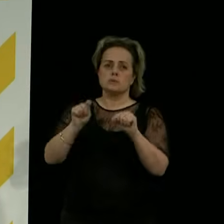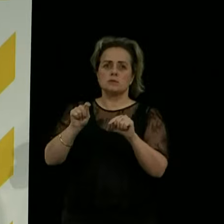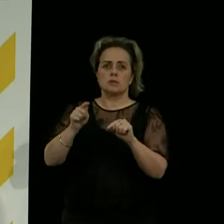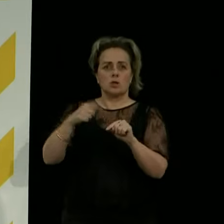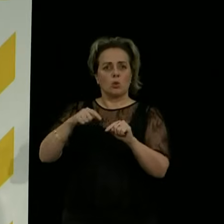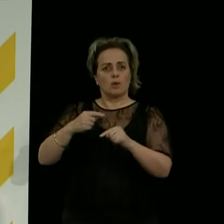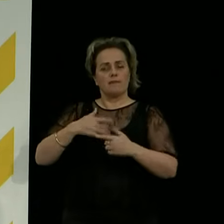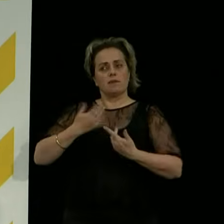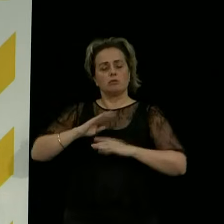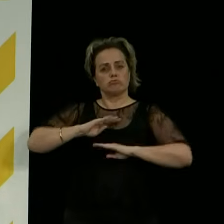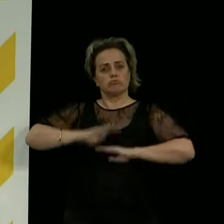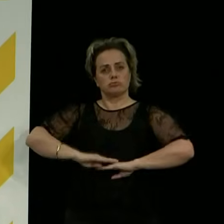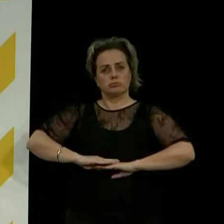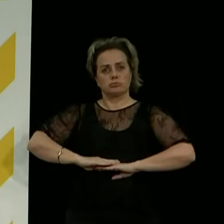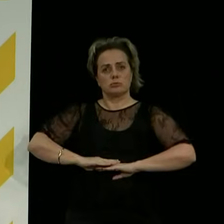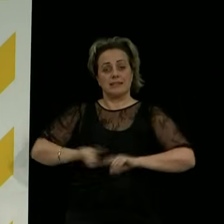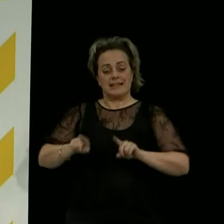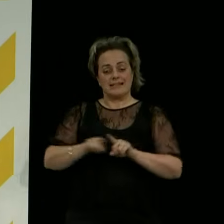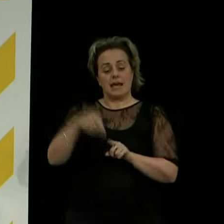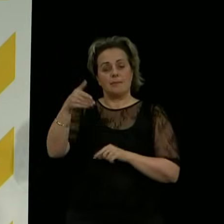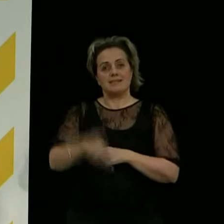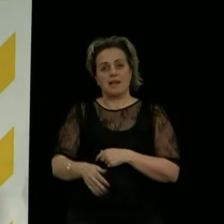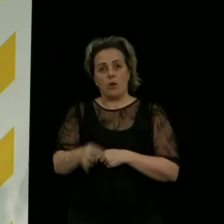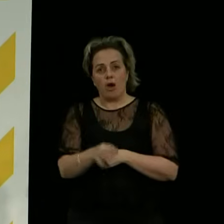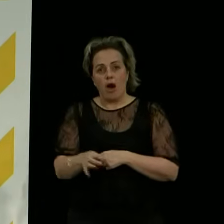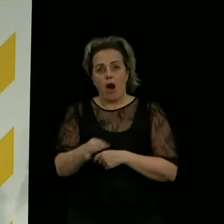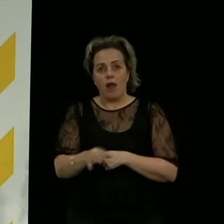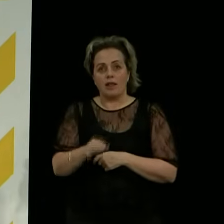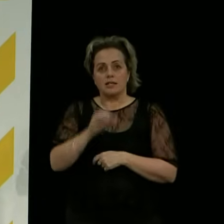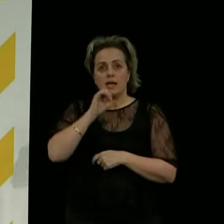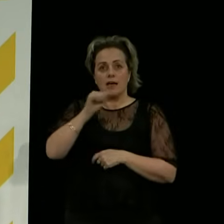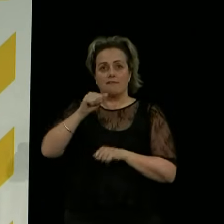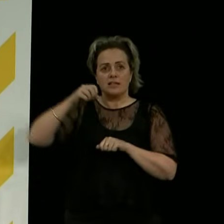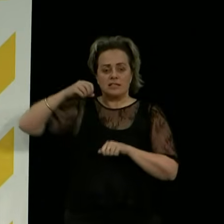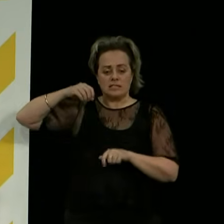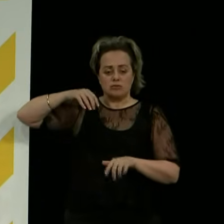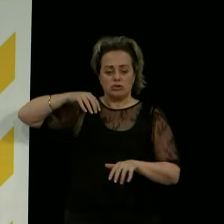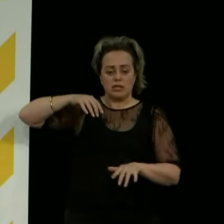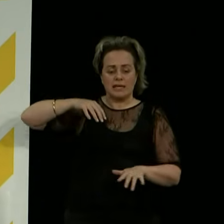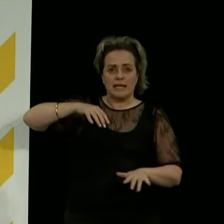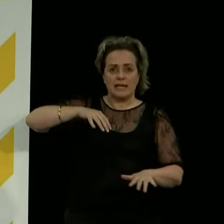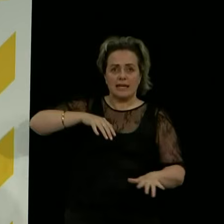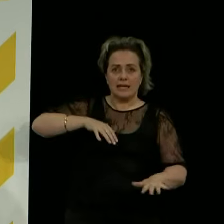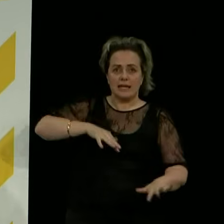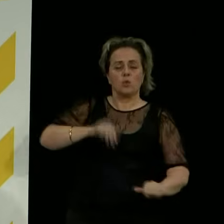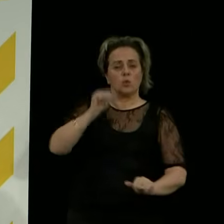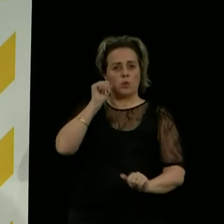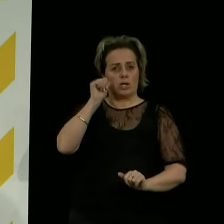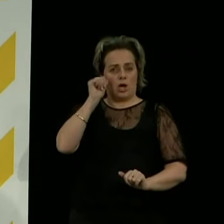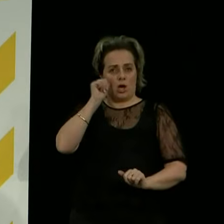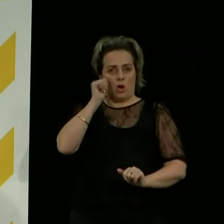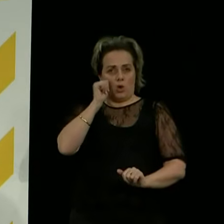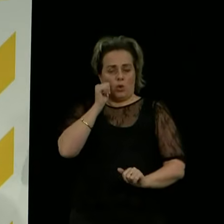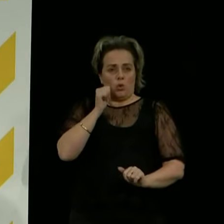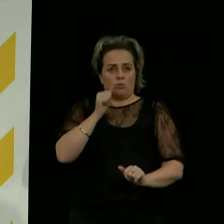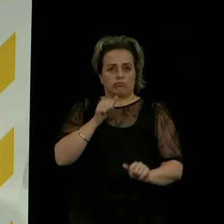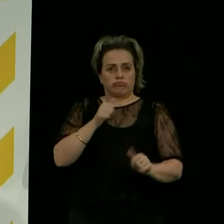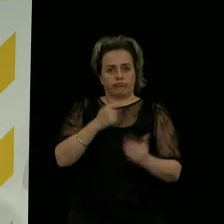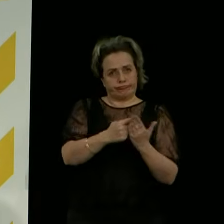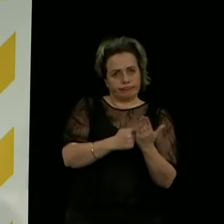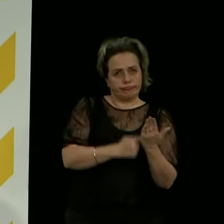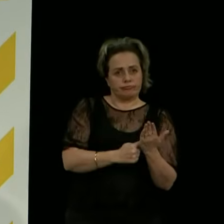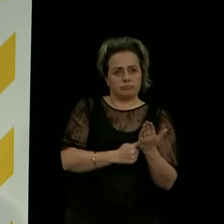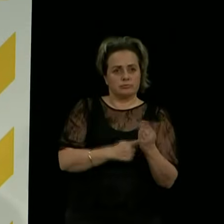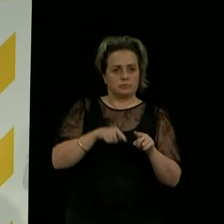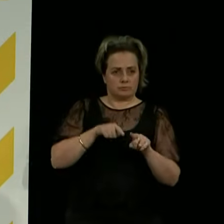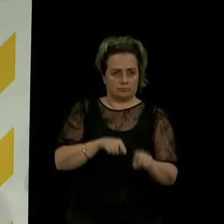2 prevents a case, if it's found, moving the South Island into heavier restrictions. Residents in Raglan expressing